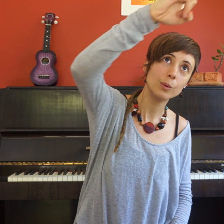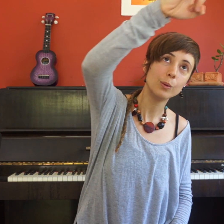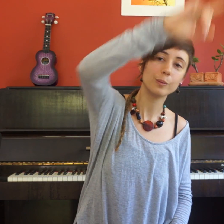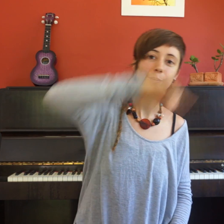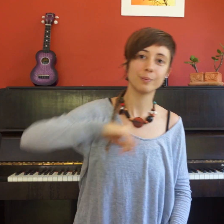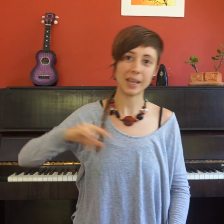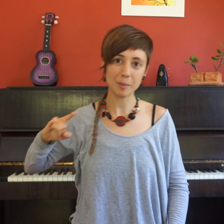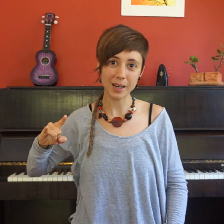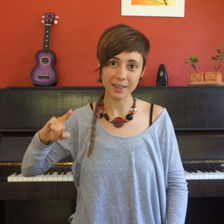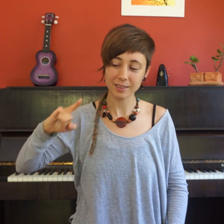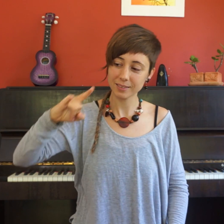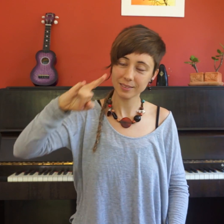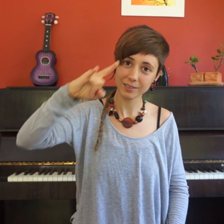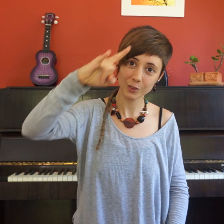Shoo. Airplane.